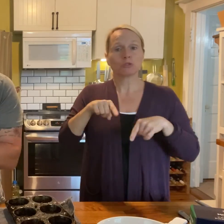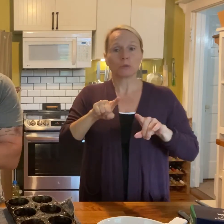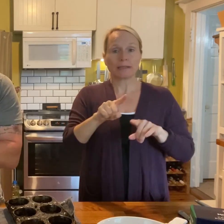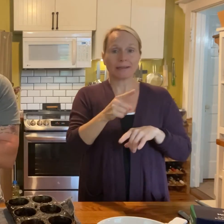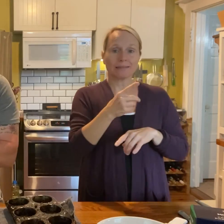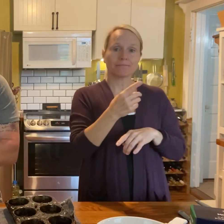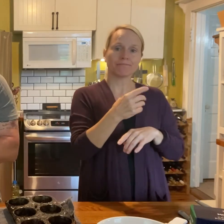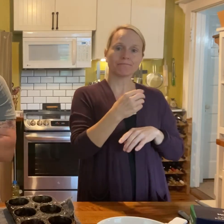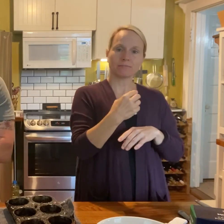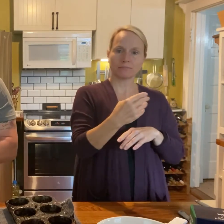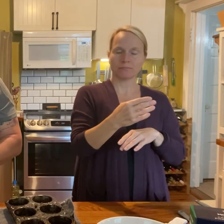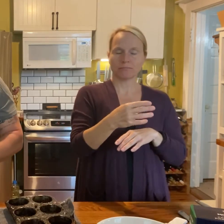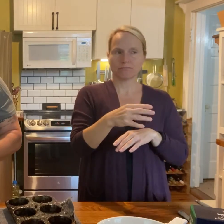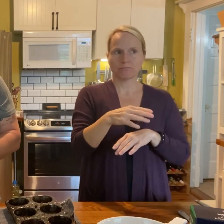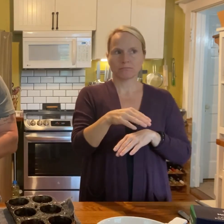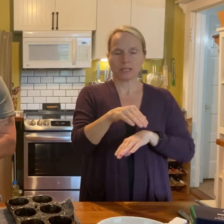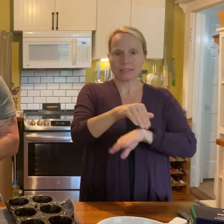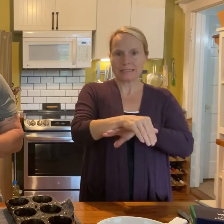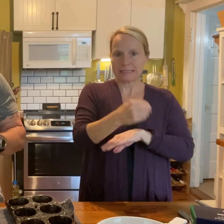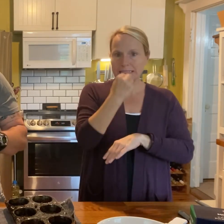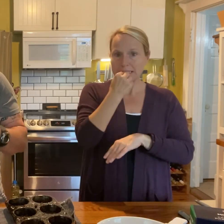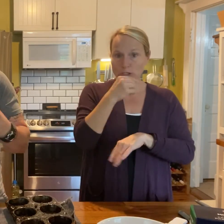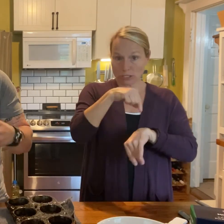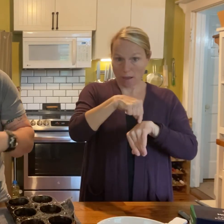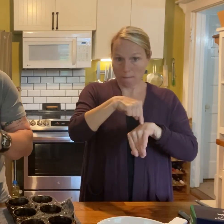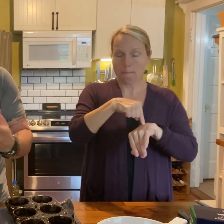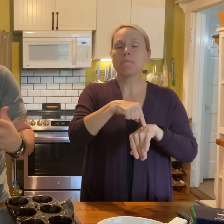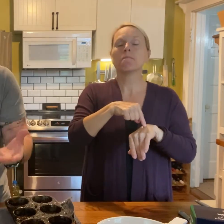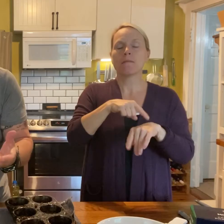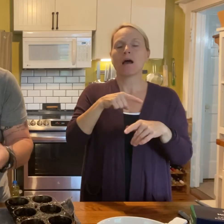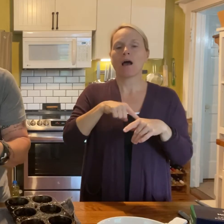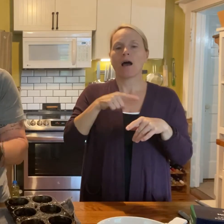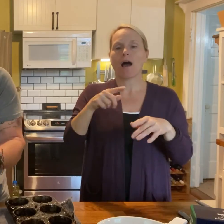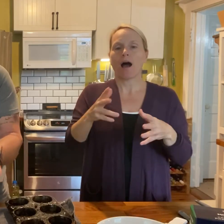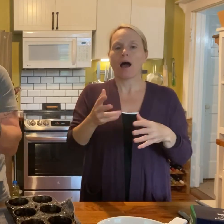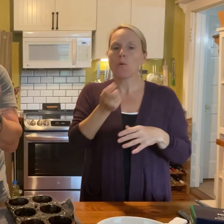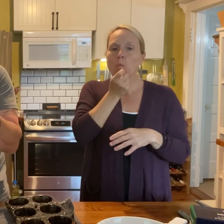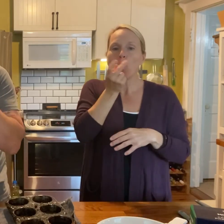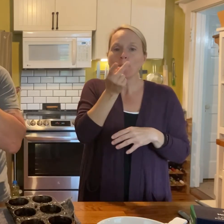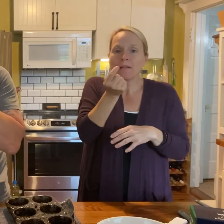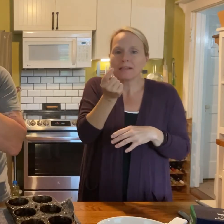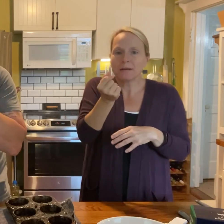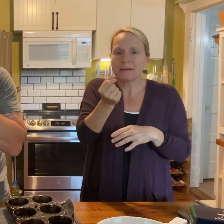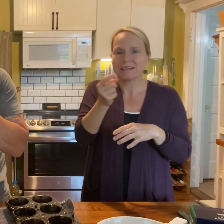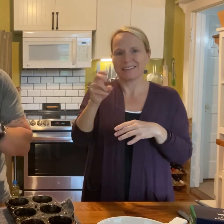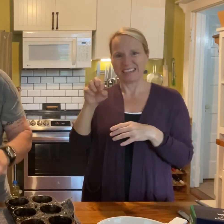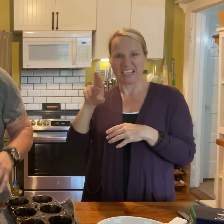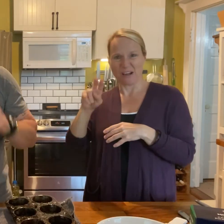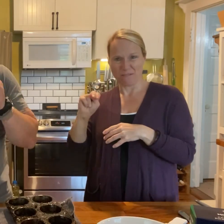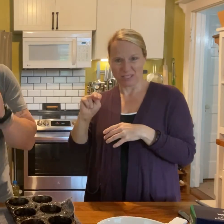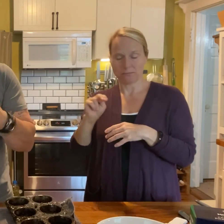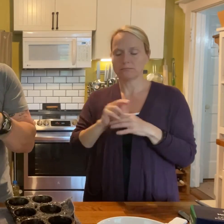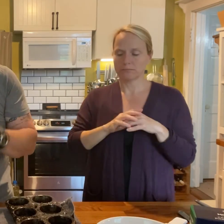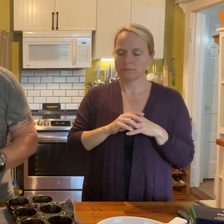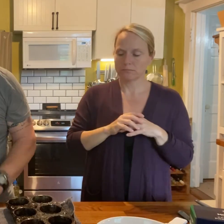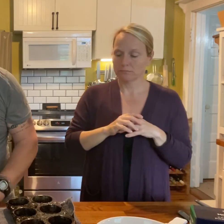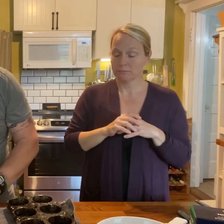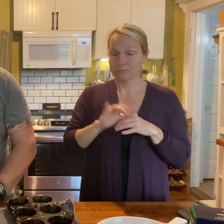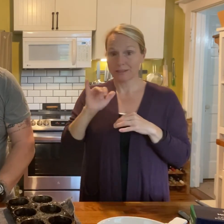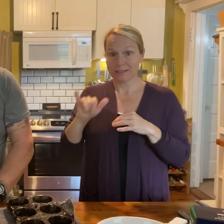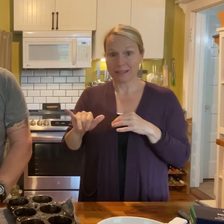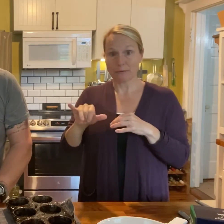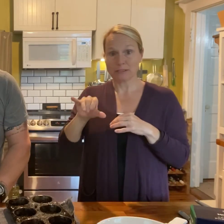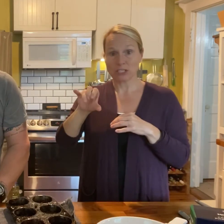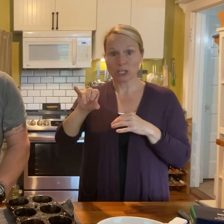take them out of the freezer and warm them slightly in the oven just to warm them back up. And that was